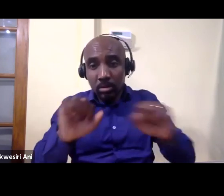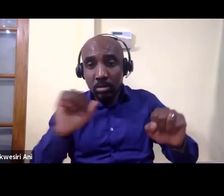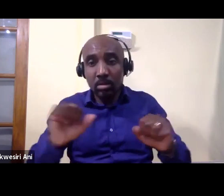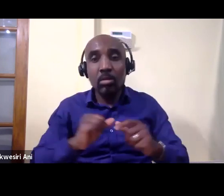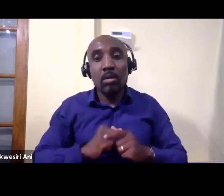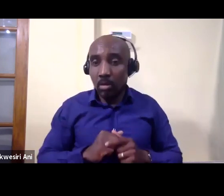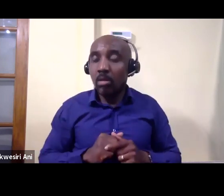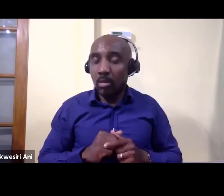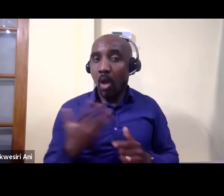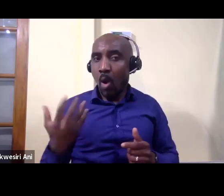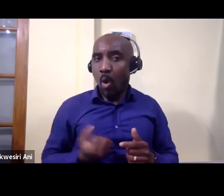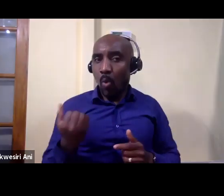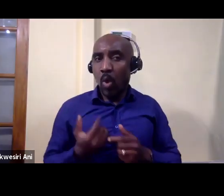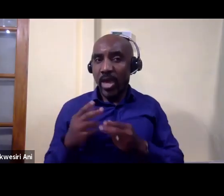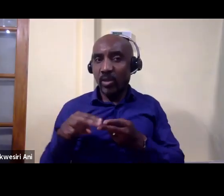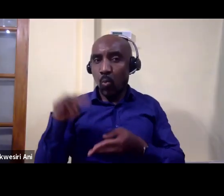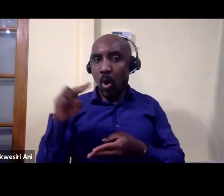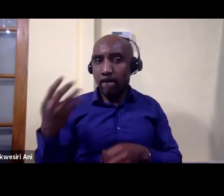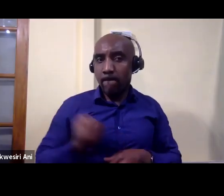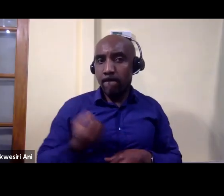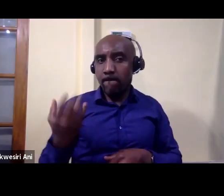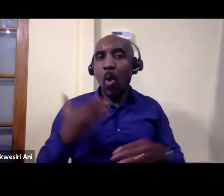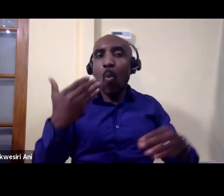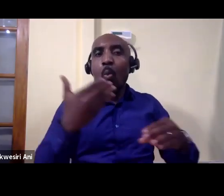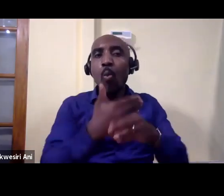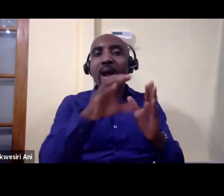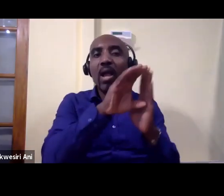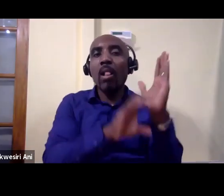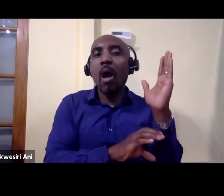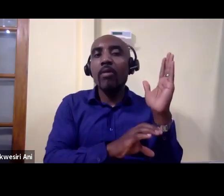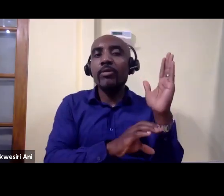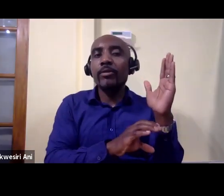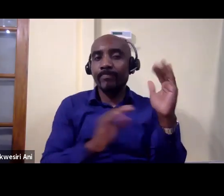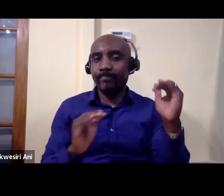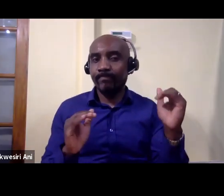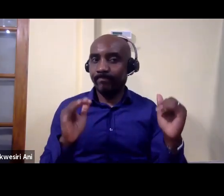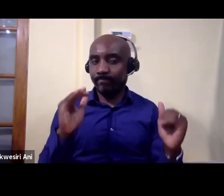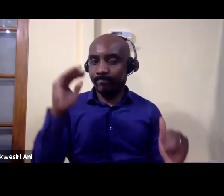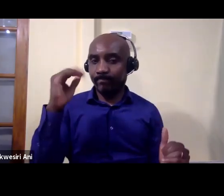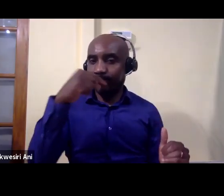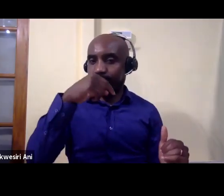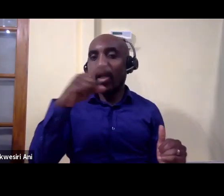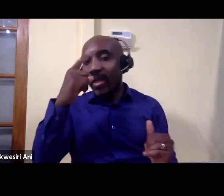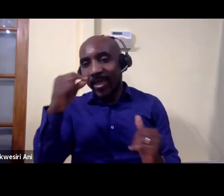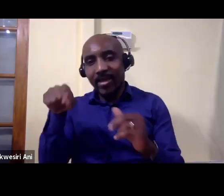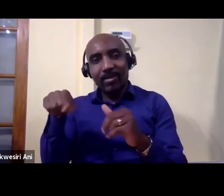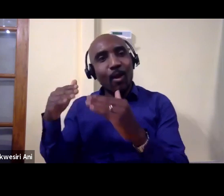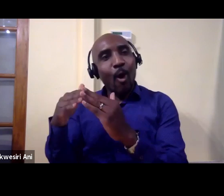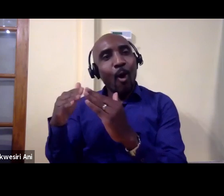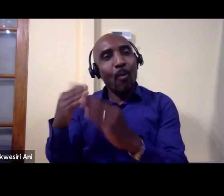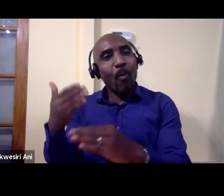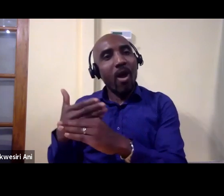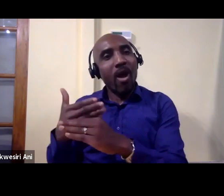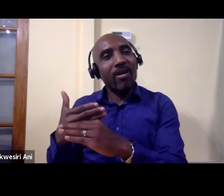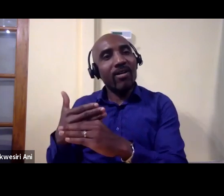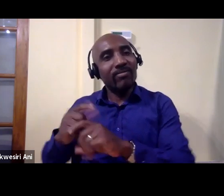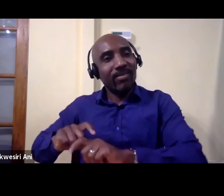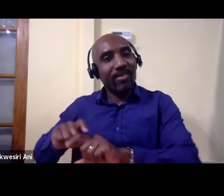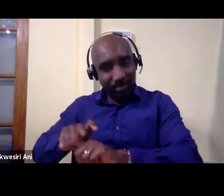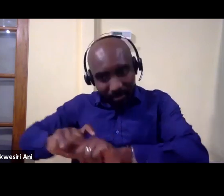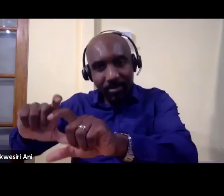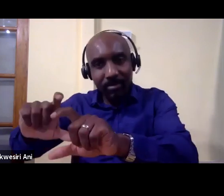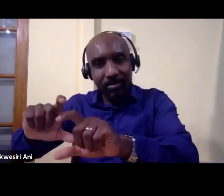better paid than working class people, are able to work from home. And what we've seen is